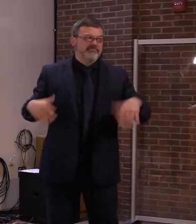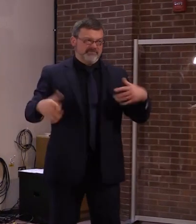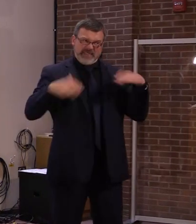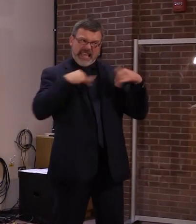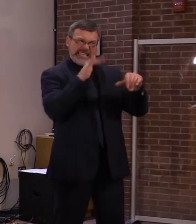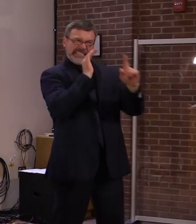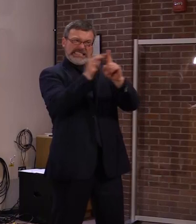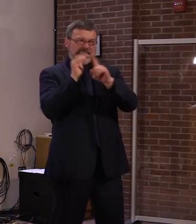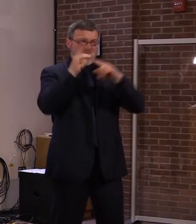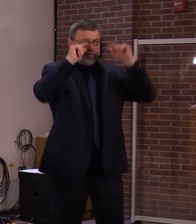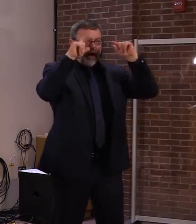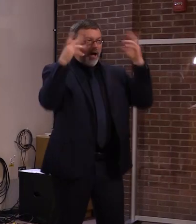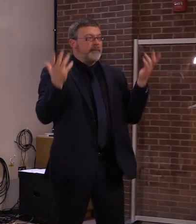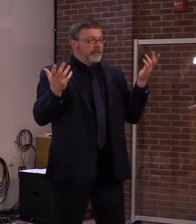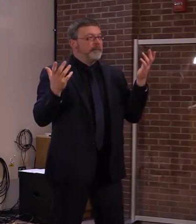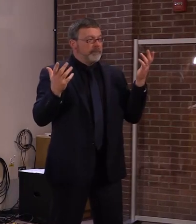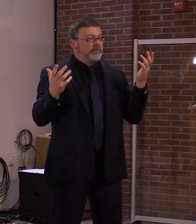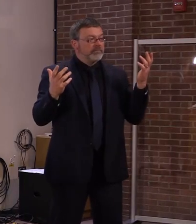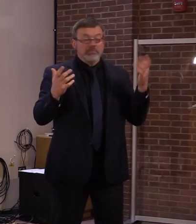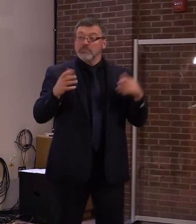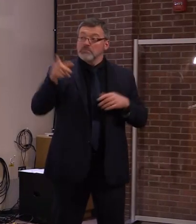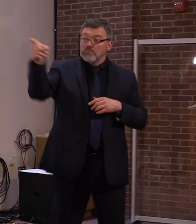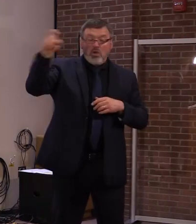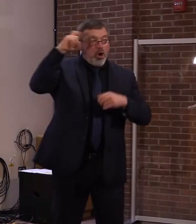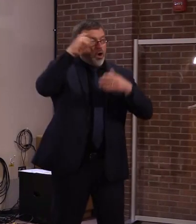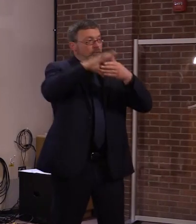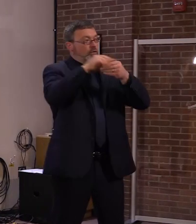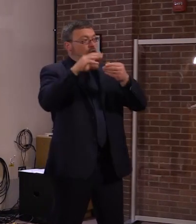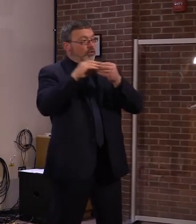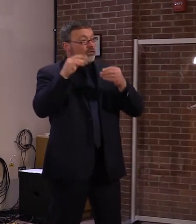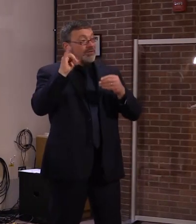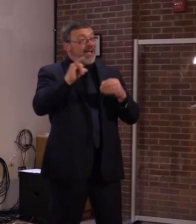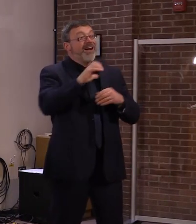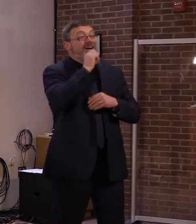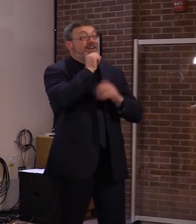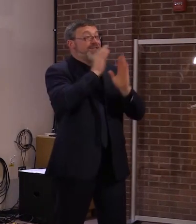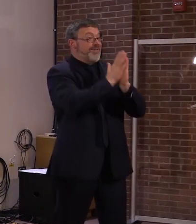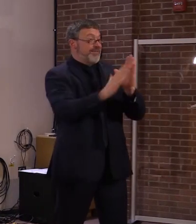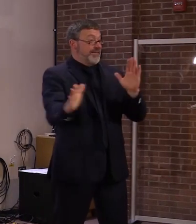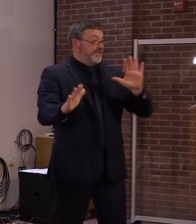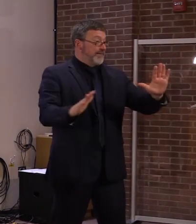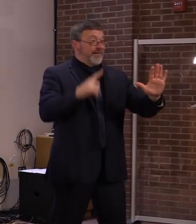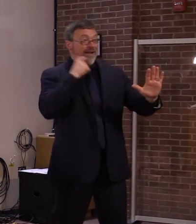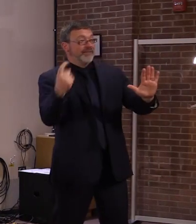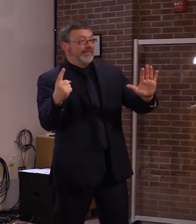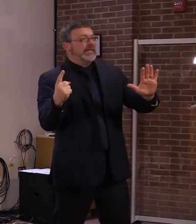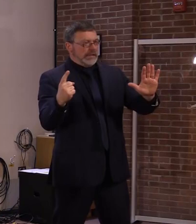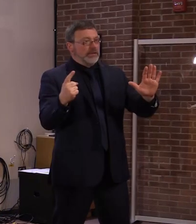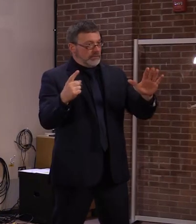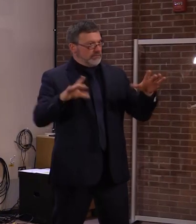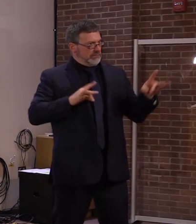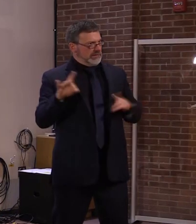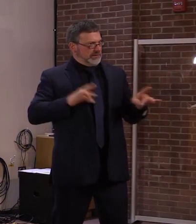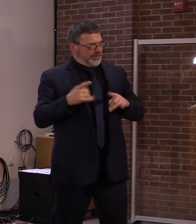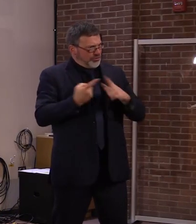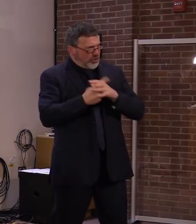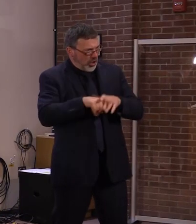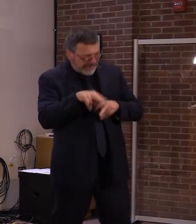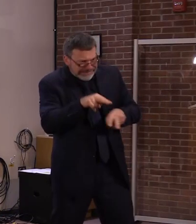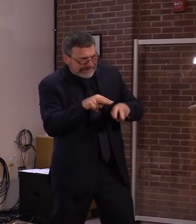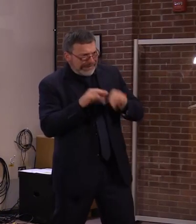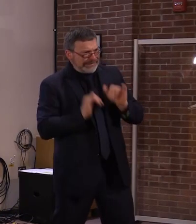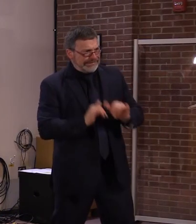governor said, that age group 5 to 11 clearly has the highest case rate out of all the age groups across the